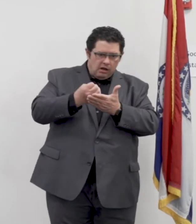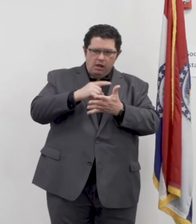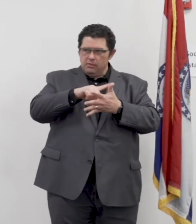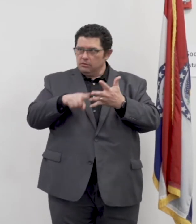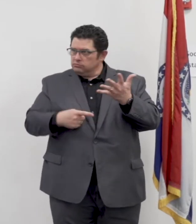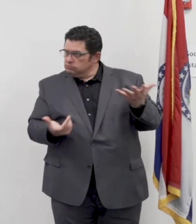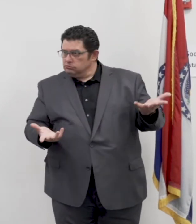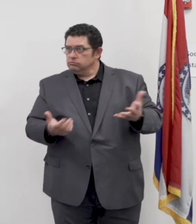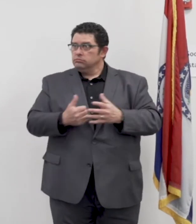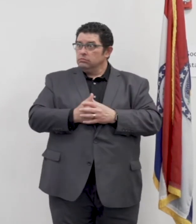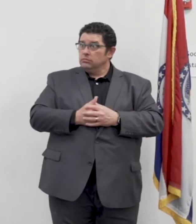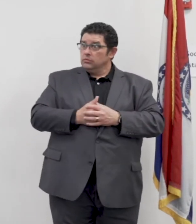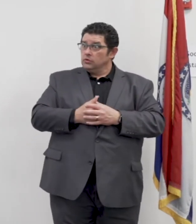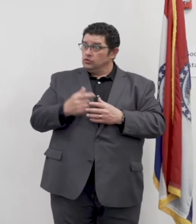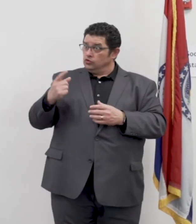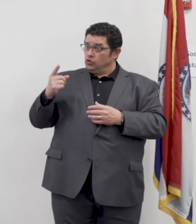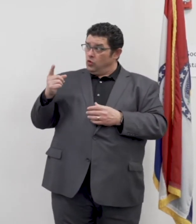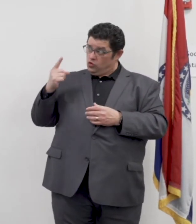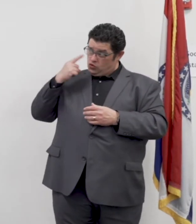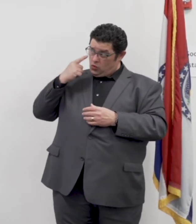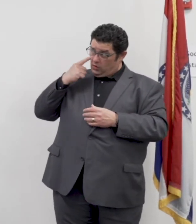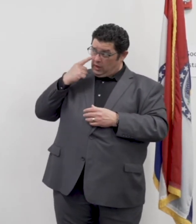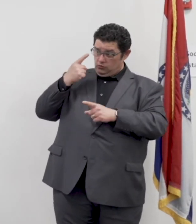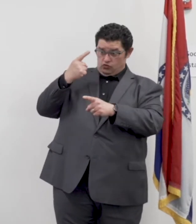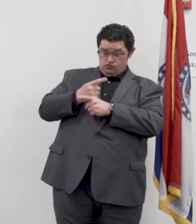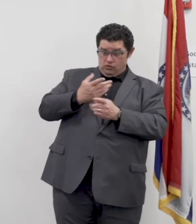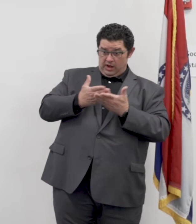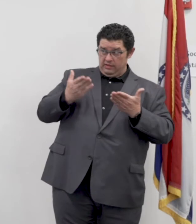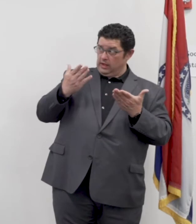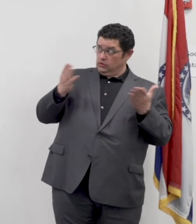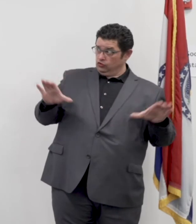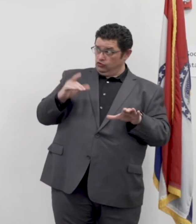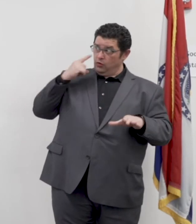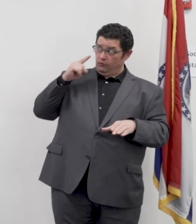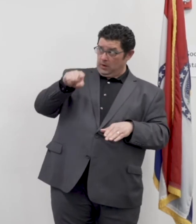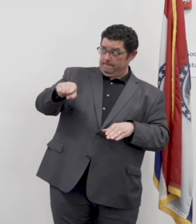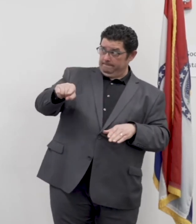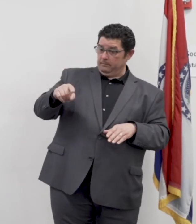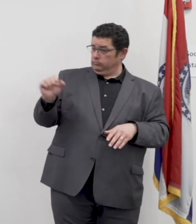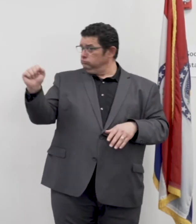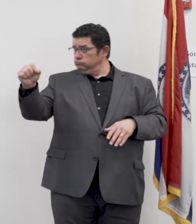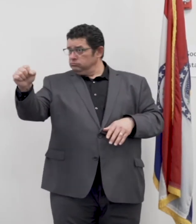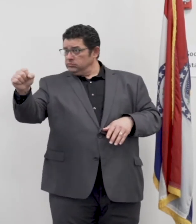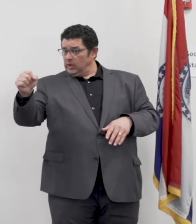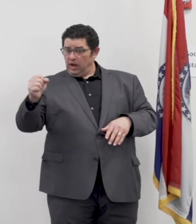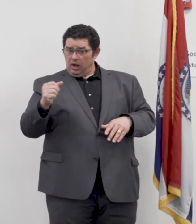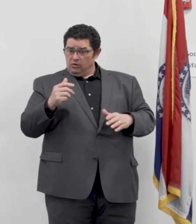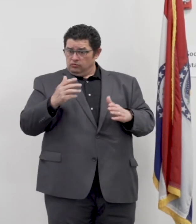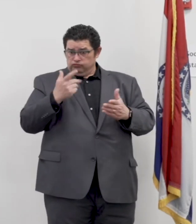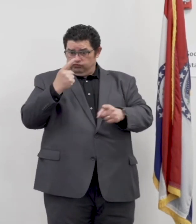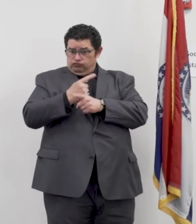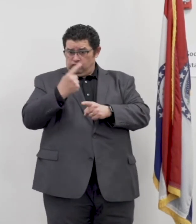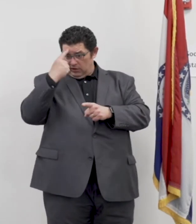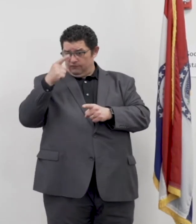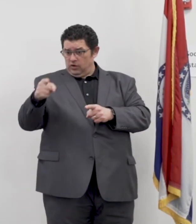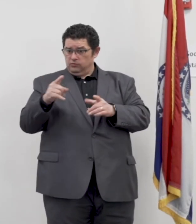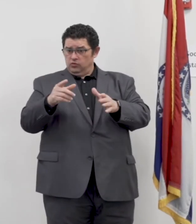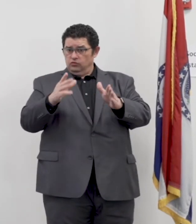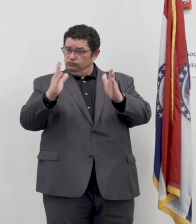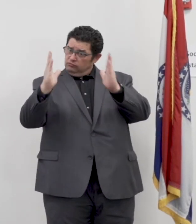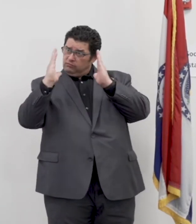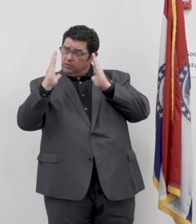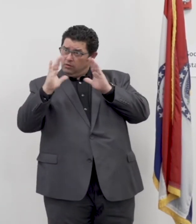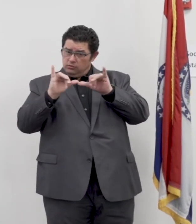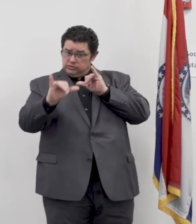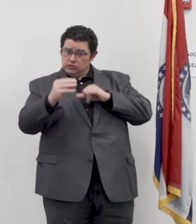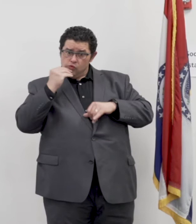I'm presuming that you think that was the right thing to do on his part, though. Well, sure, it's the right thing to do to follow the county's stay-at-home orders, work with all of